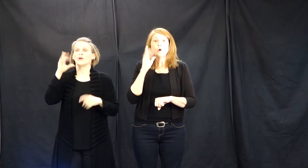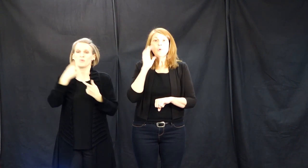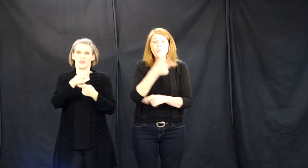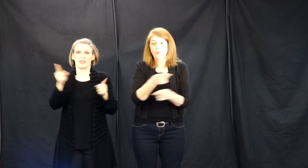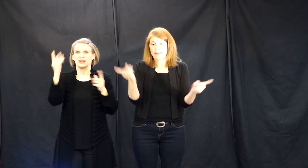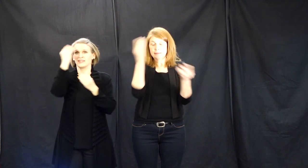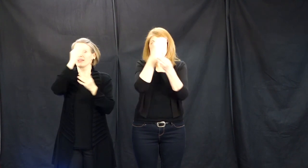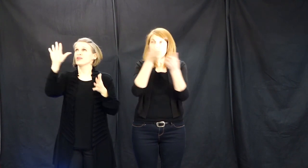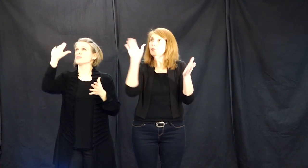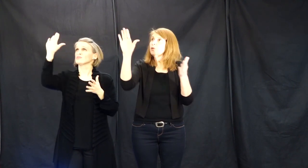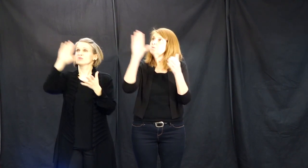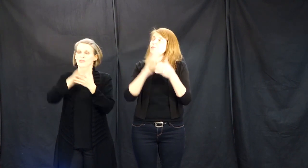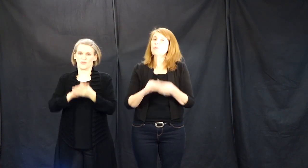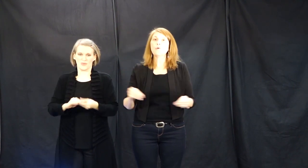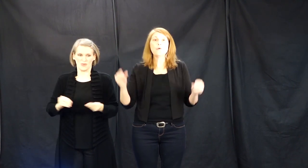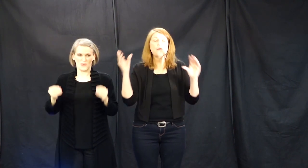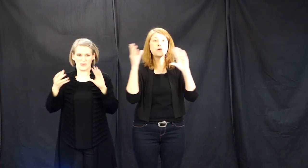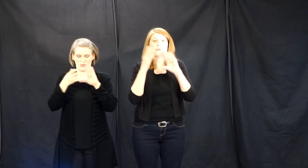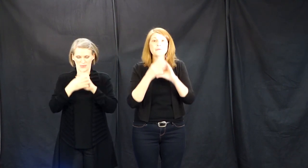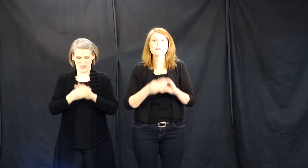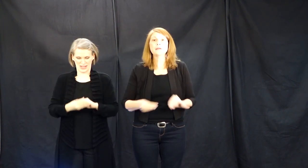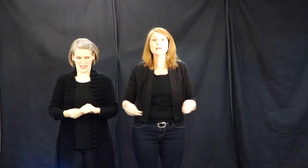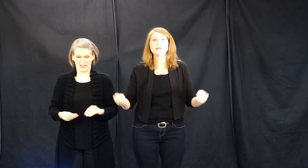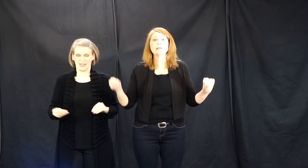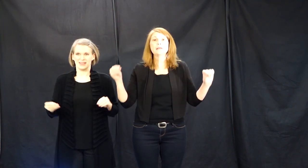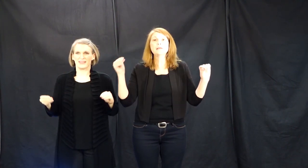Will they tell your story?